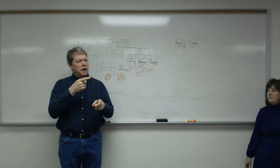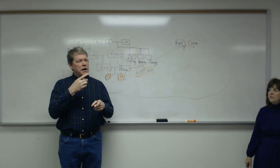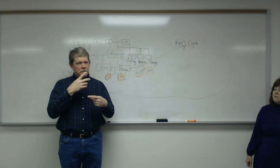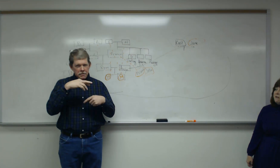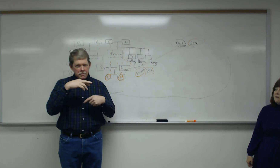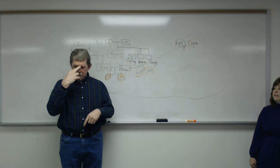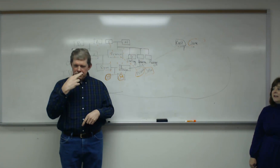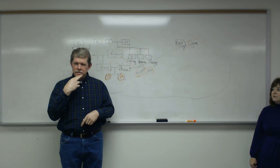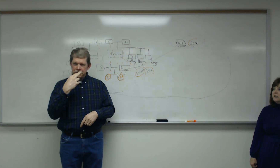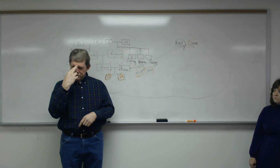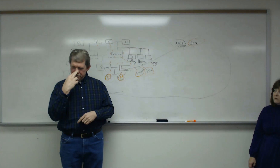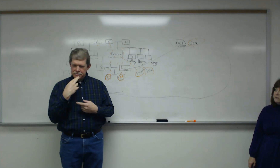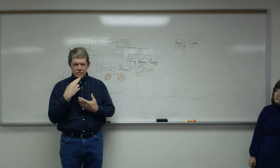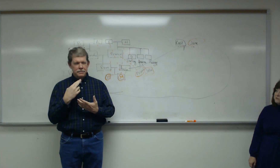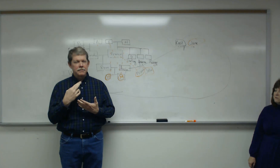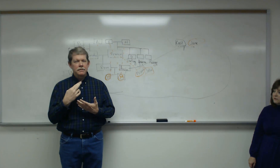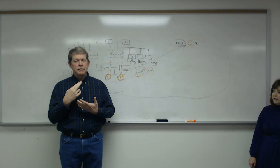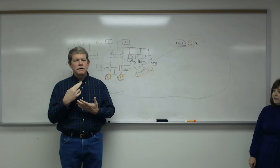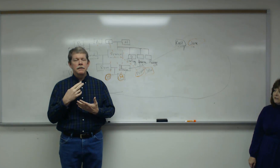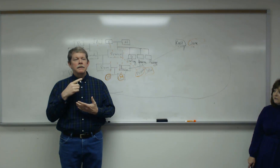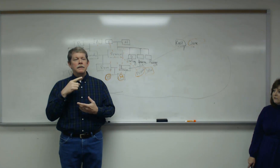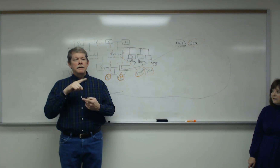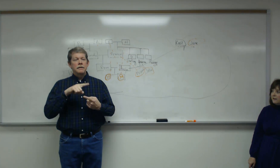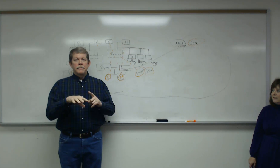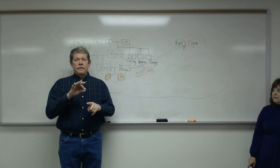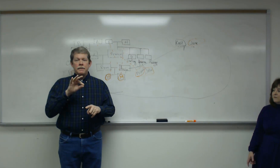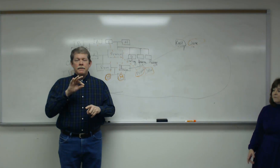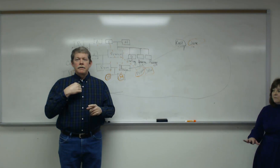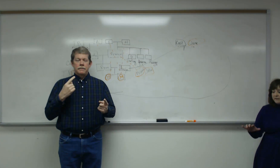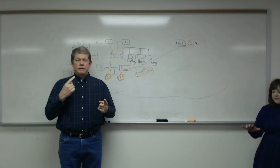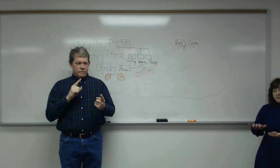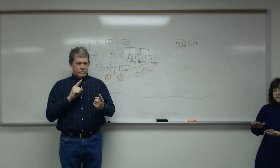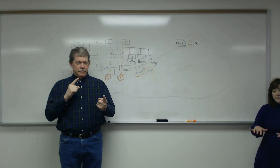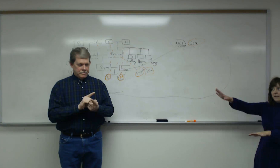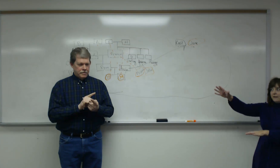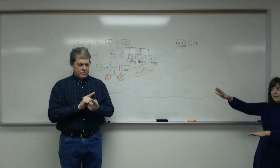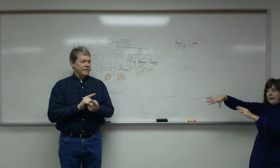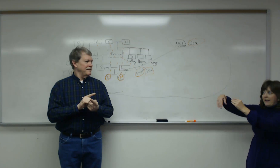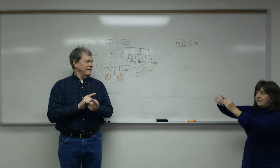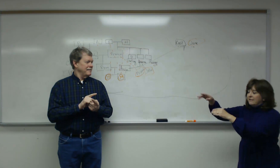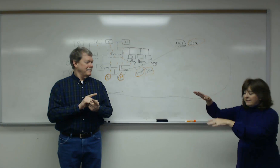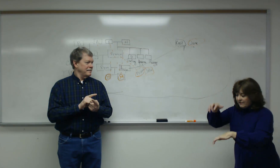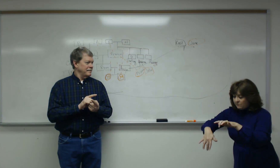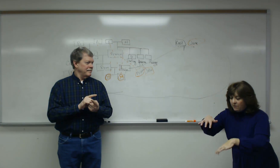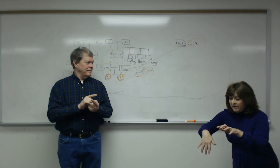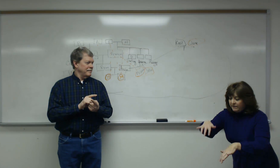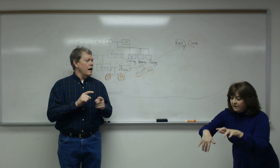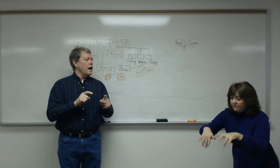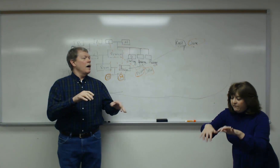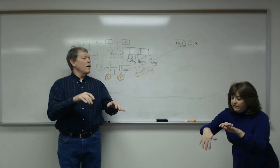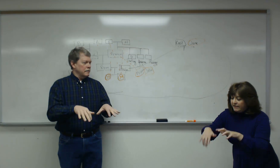you are. Yes, we went to school together. Because this is, okay, I have this, because this is all being done via